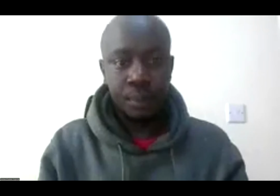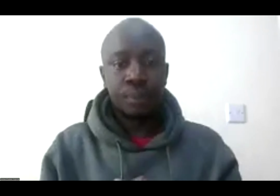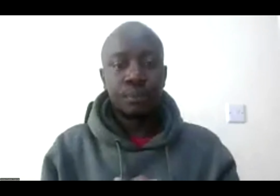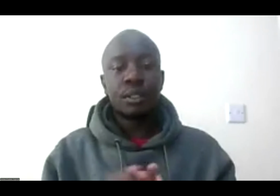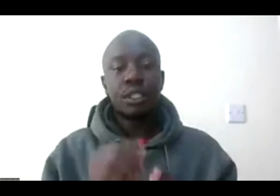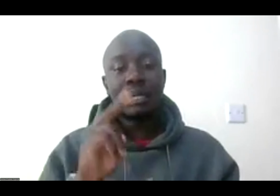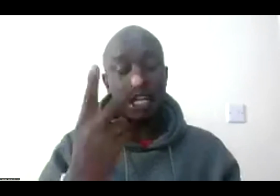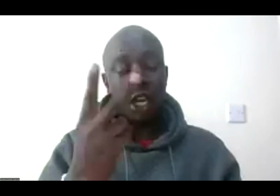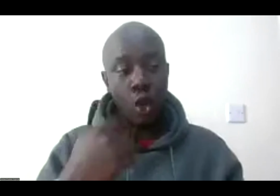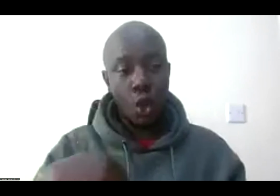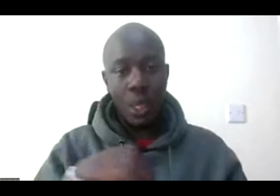and texting.